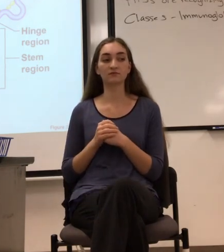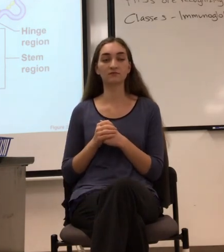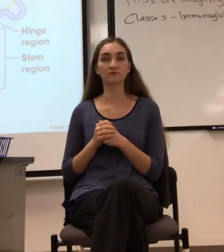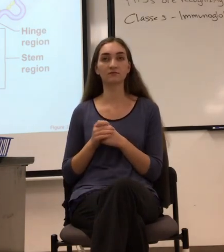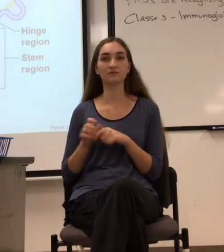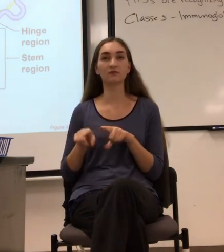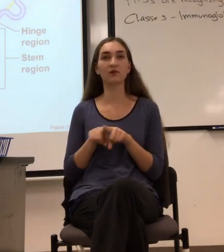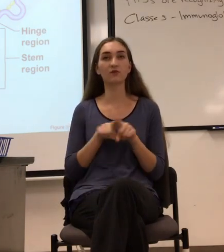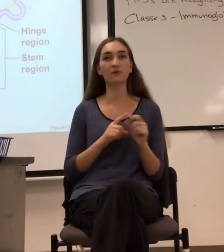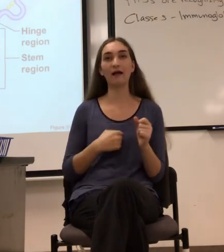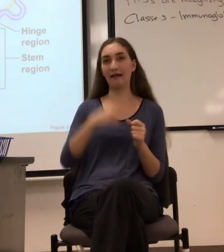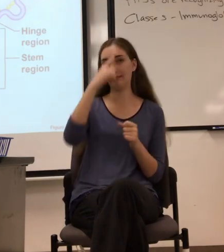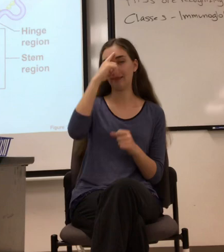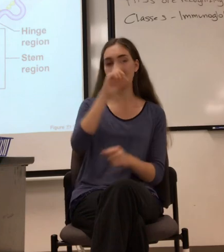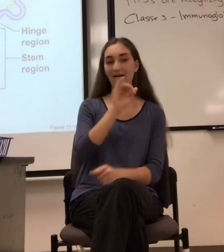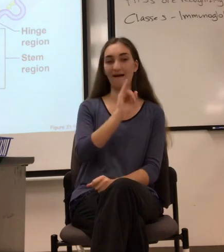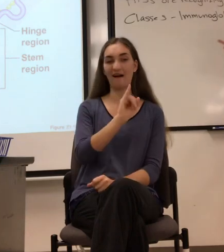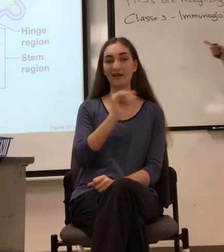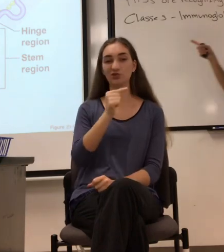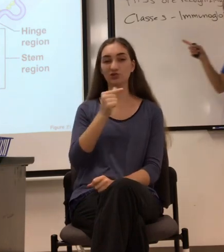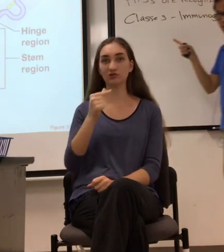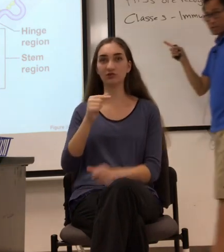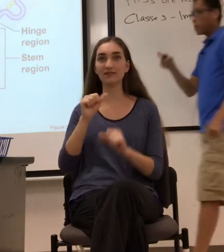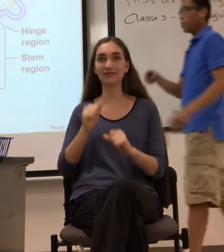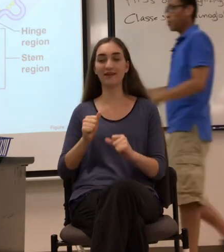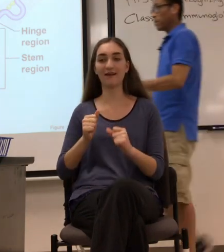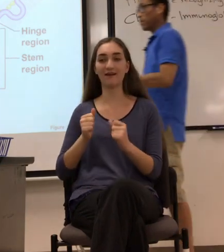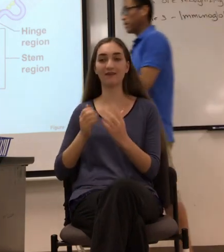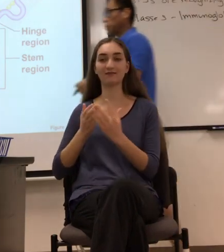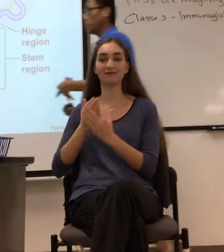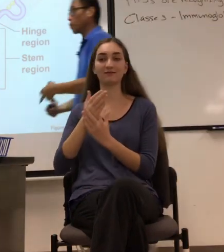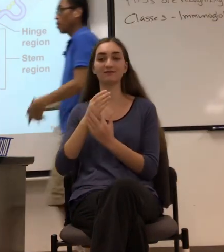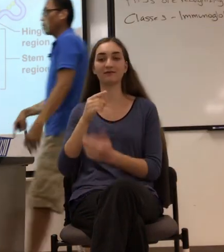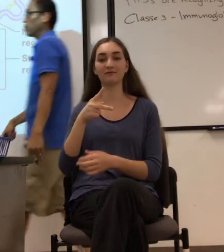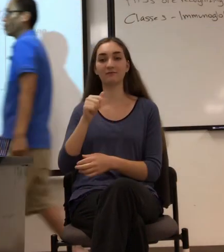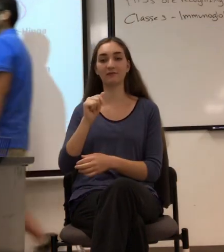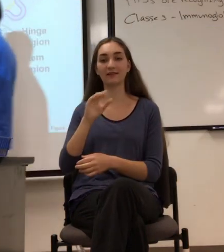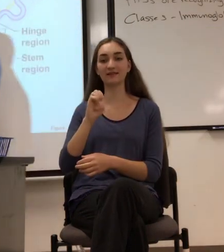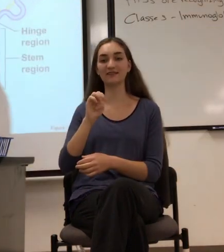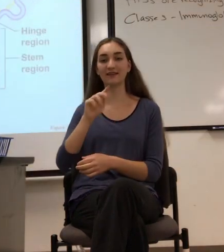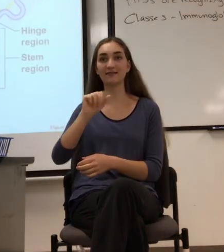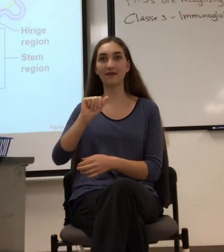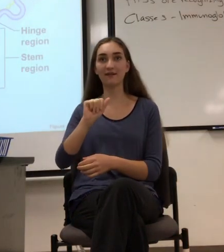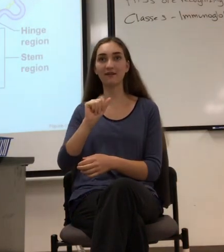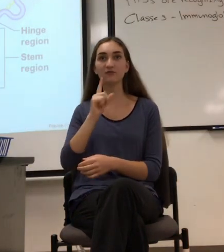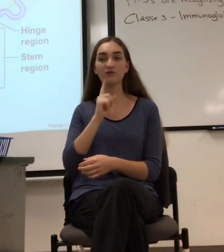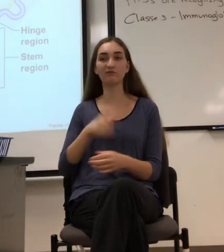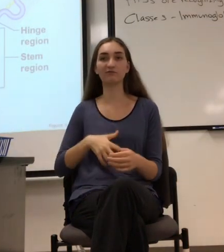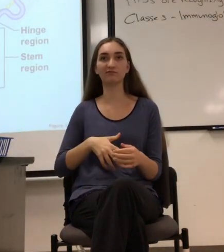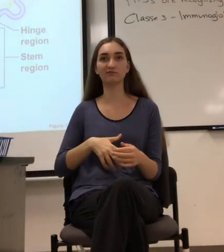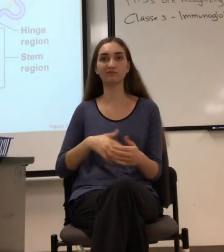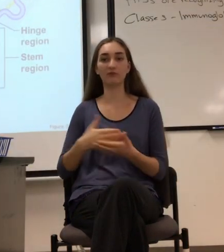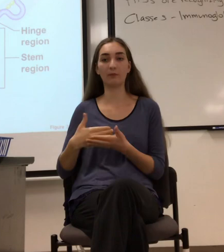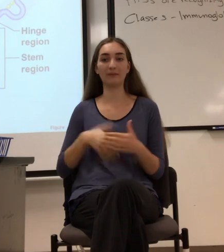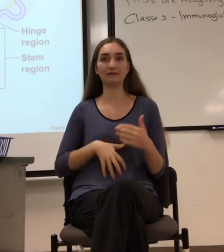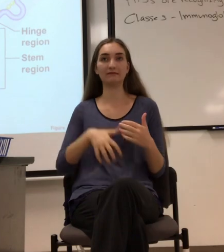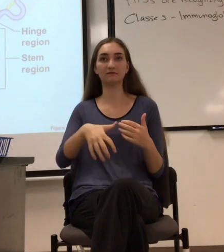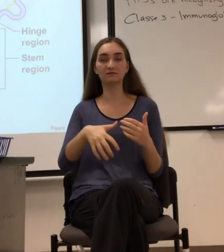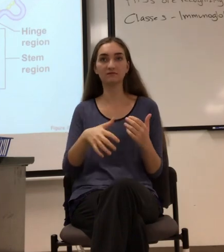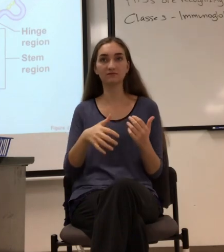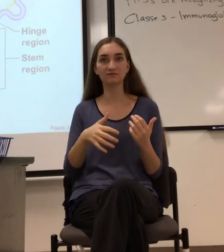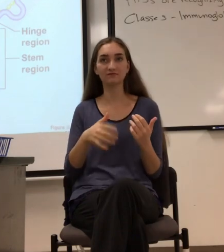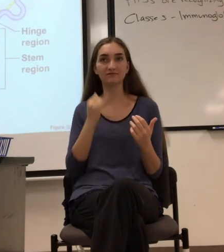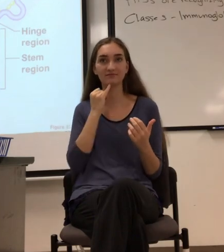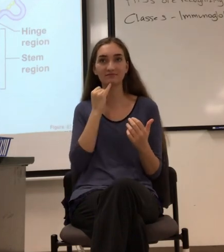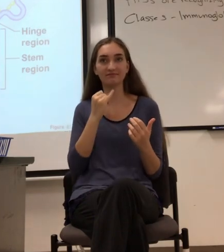I believe it's the IgGs that can cross the placenta. So in utero, that's good for baby.